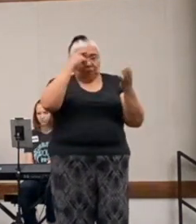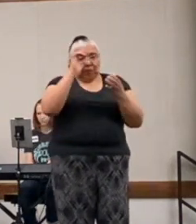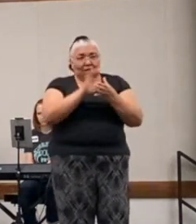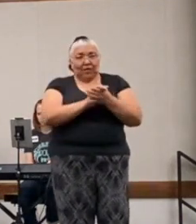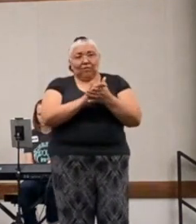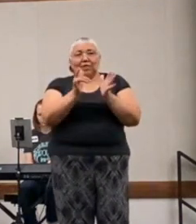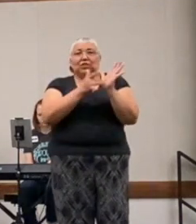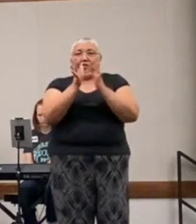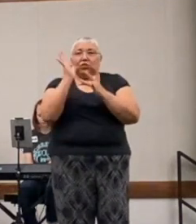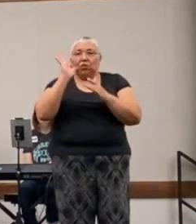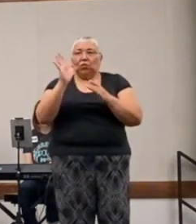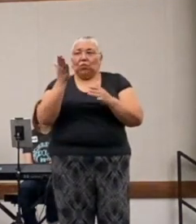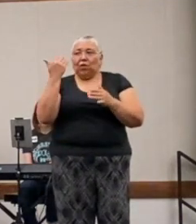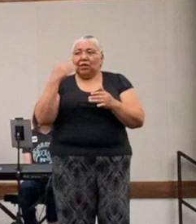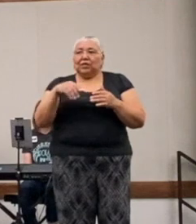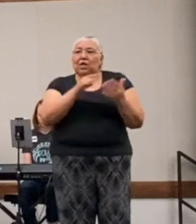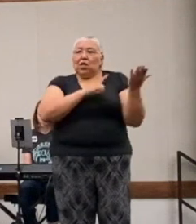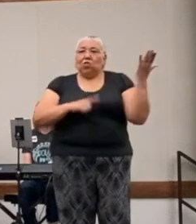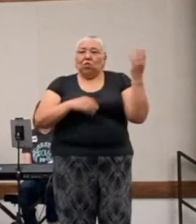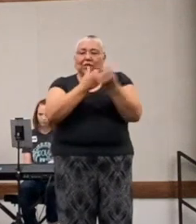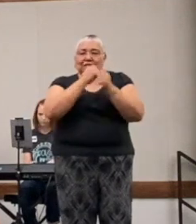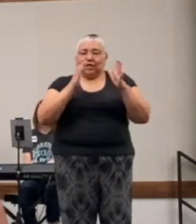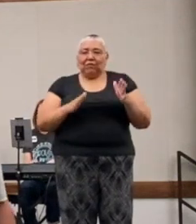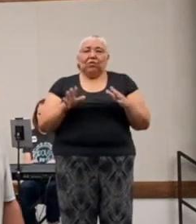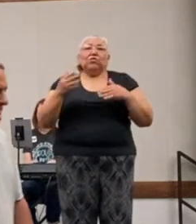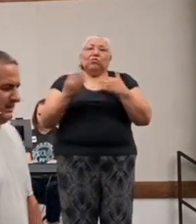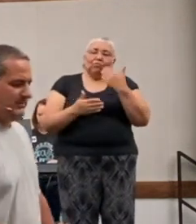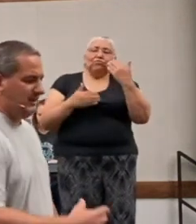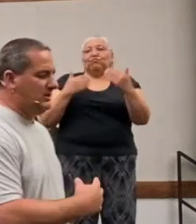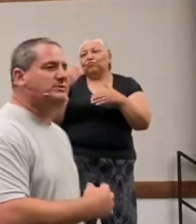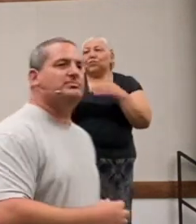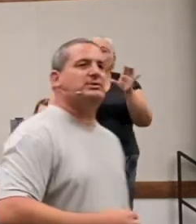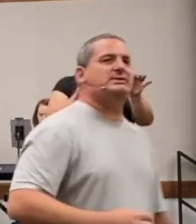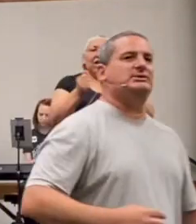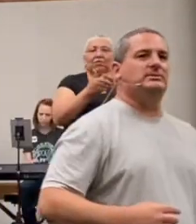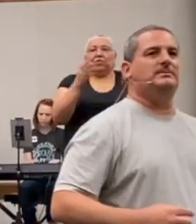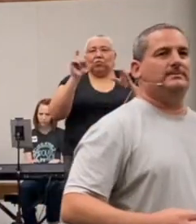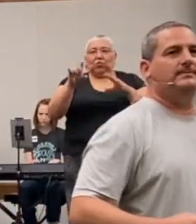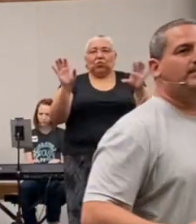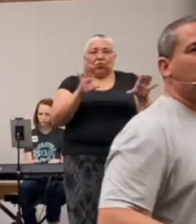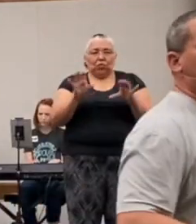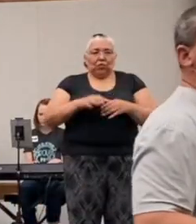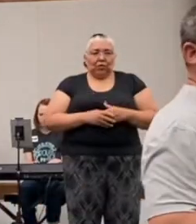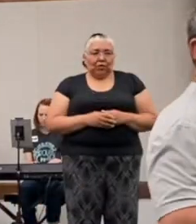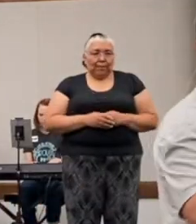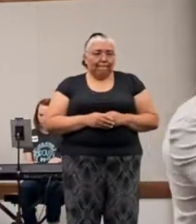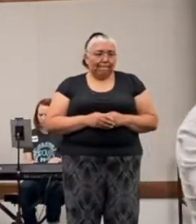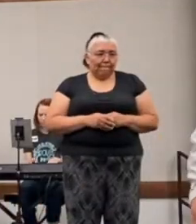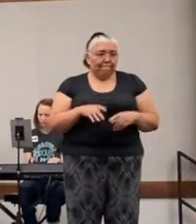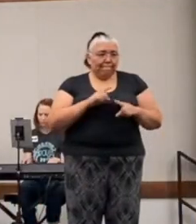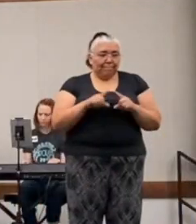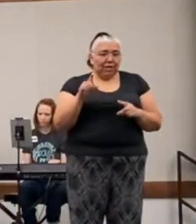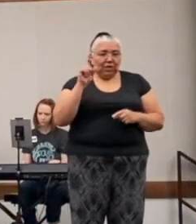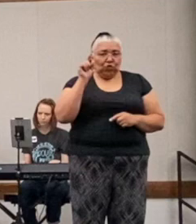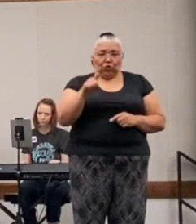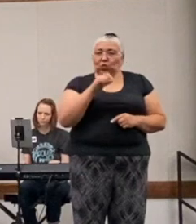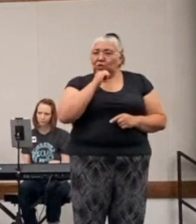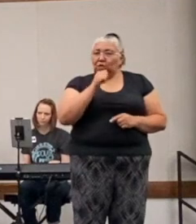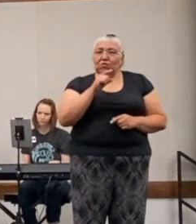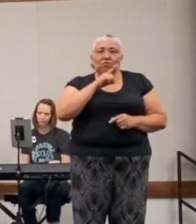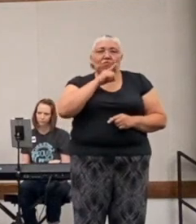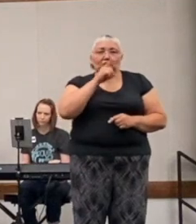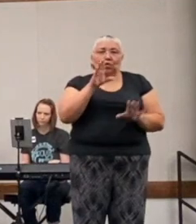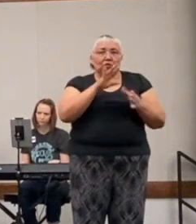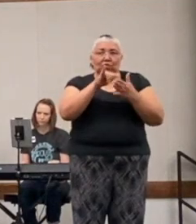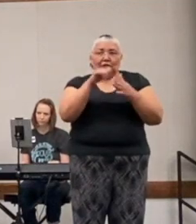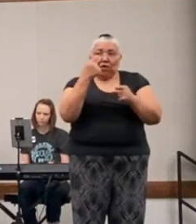that Jesus was the Lord and Savior of your life. Well, you've gone through the motions and you've done everything you were supposed to do, but you didn't really do